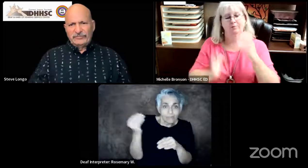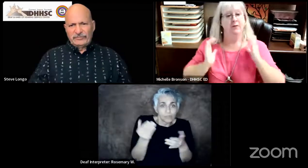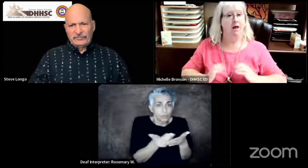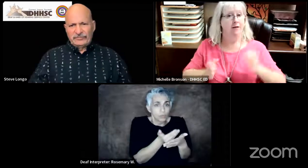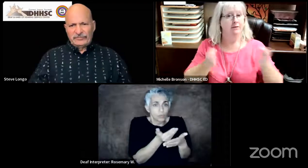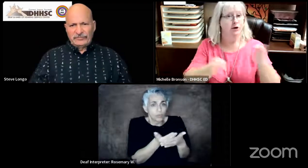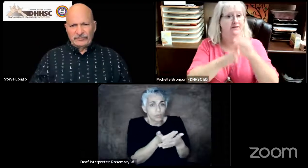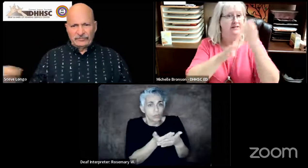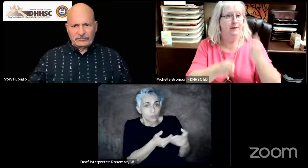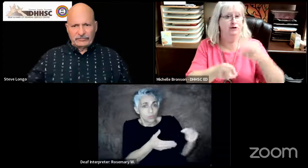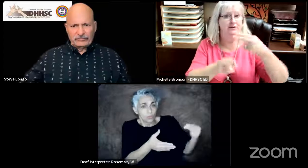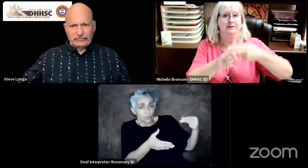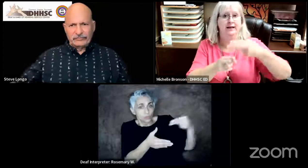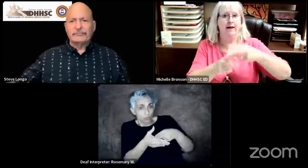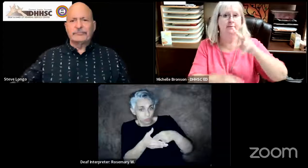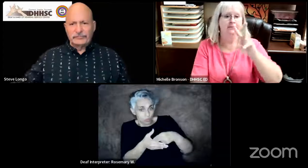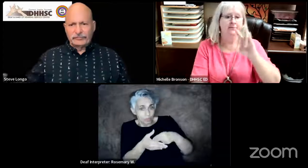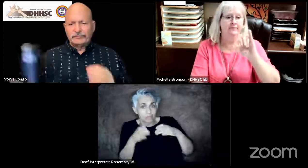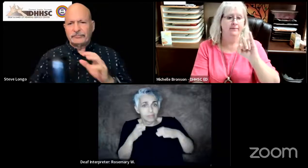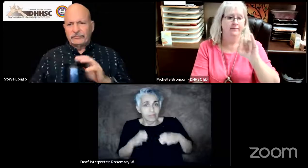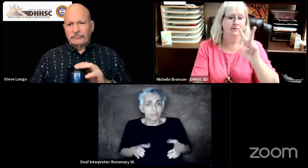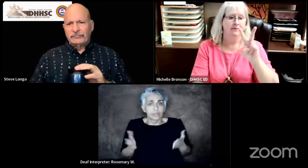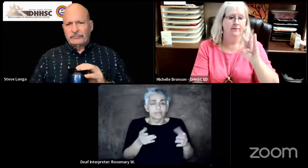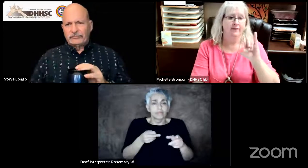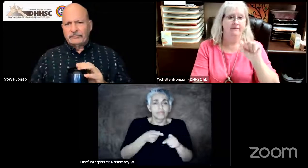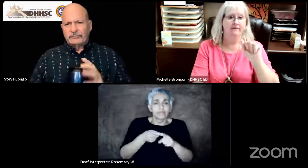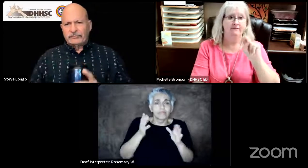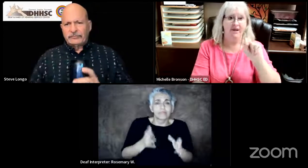we hired a new client service specialist